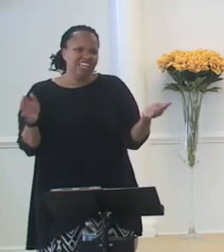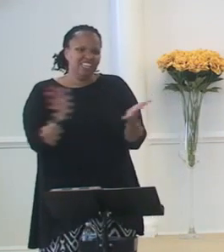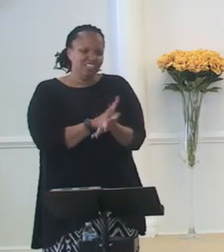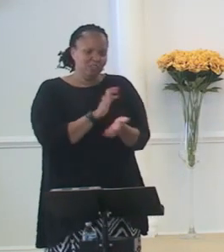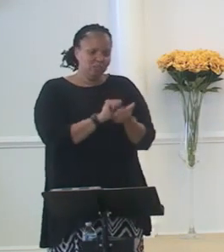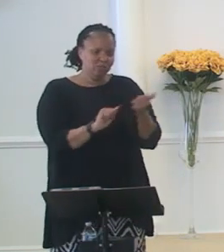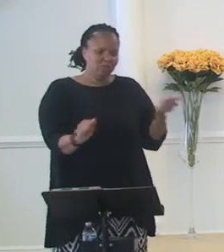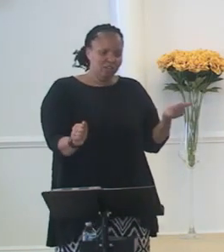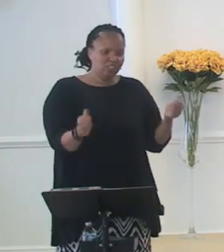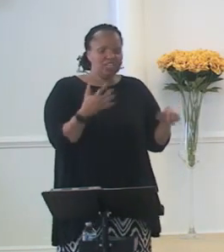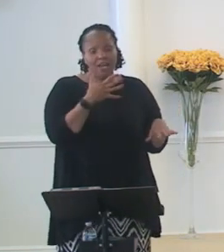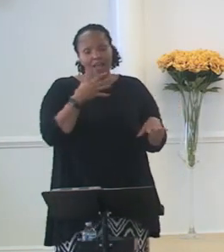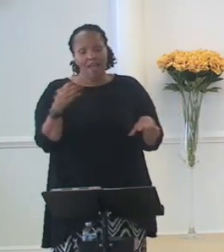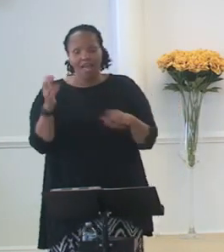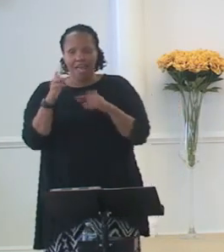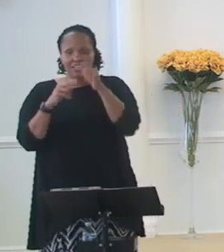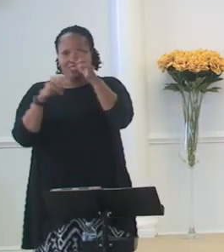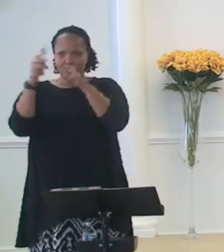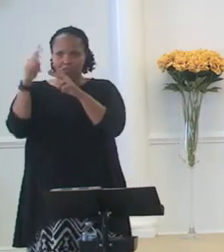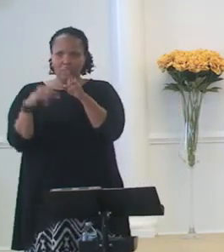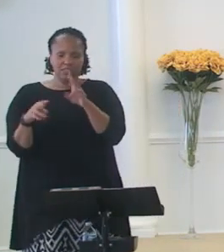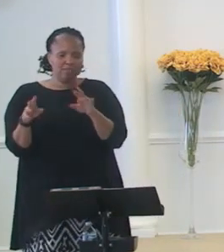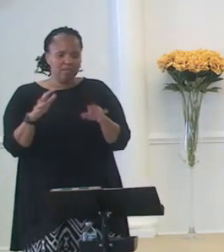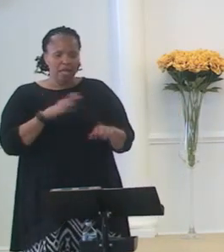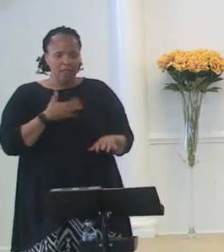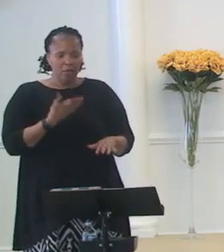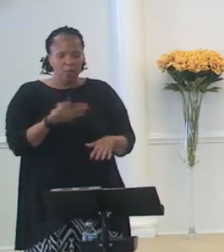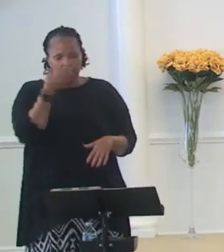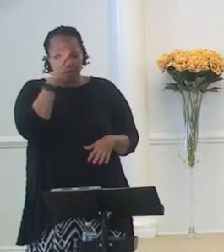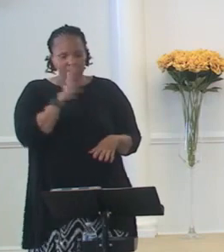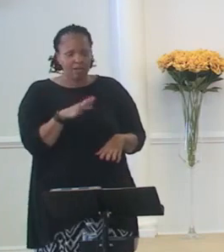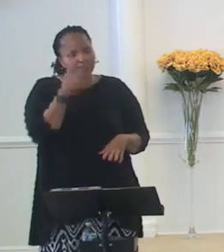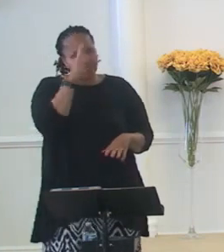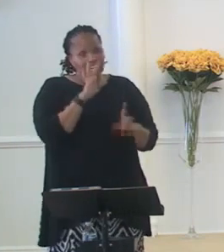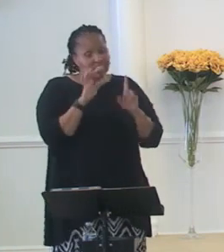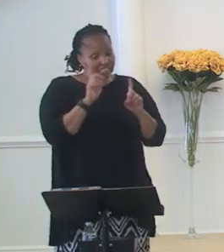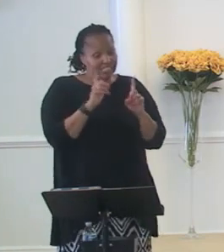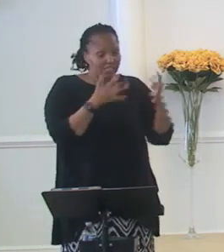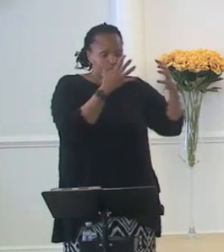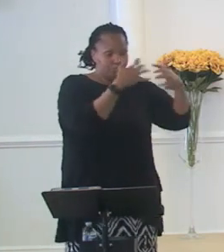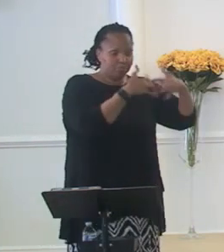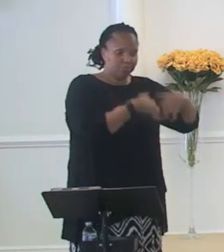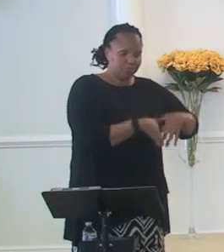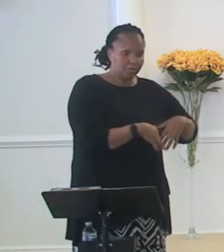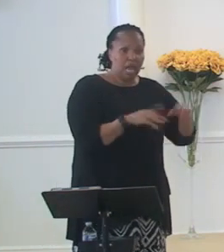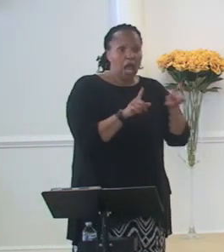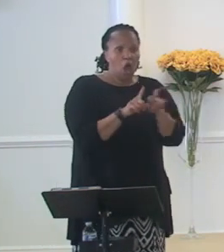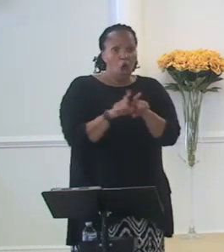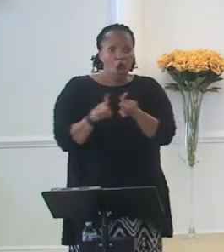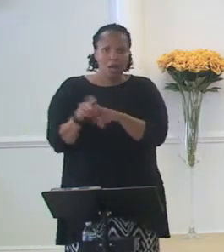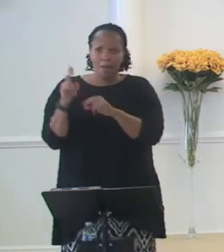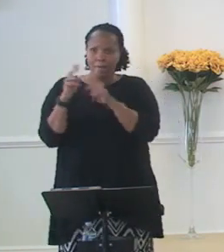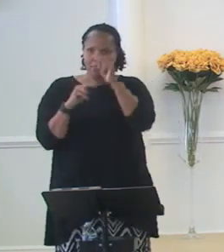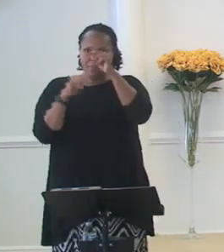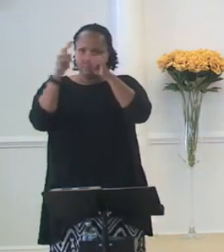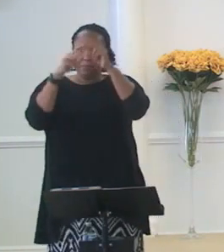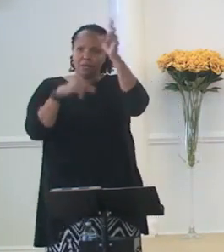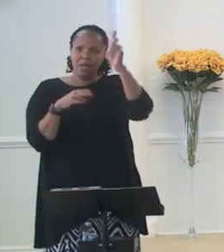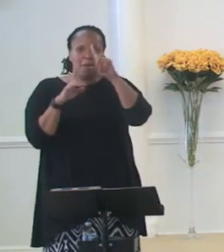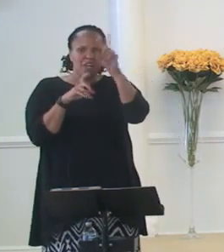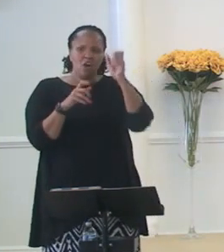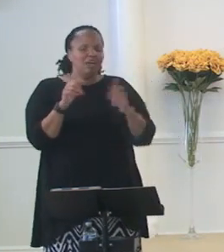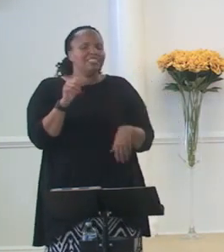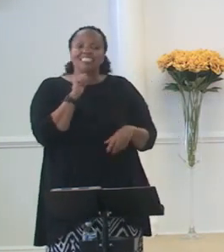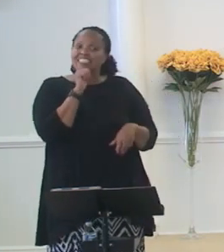and construction in the will of God. He's got to tear down, but he's got to build up. Because he won't tear down and leave